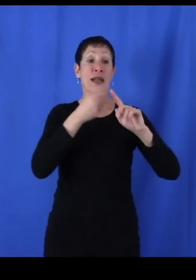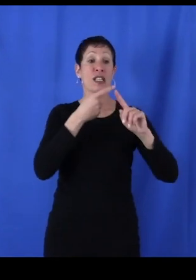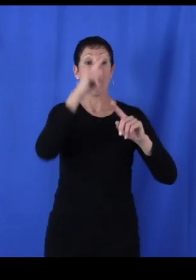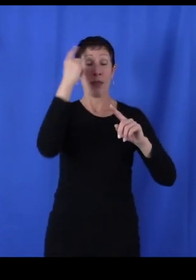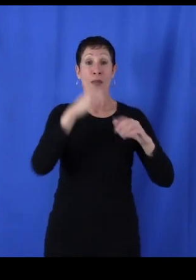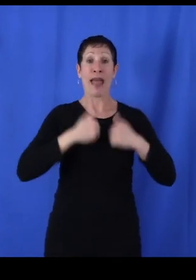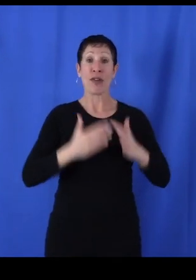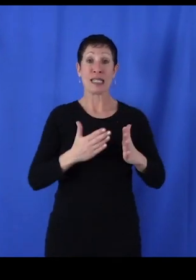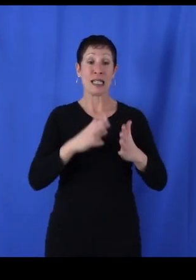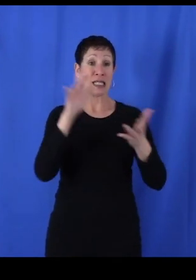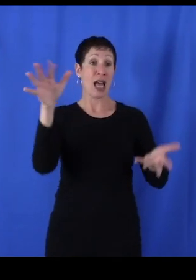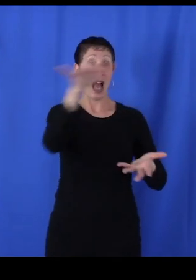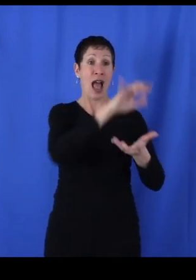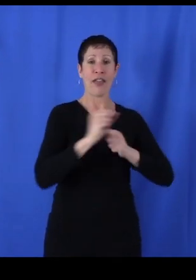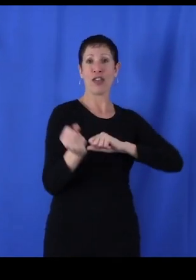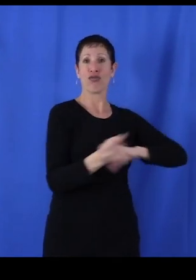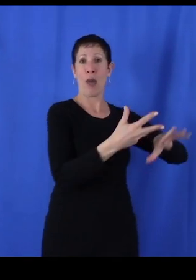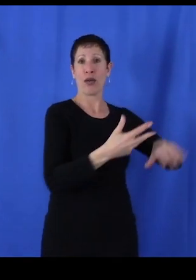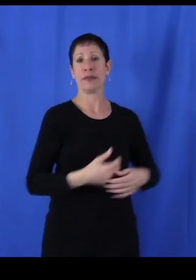all the black residents.